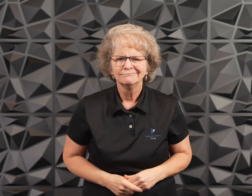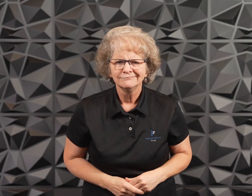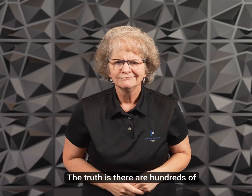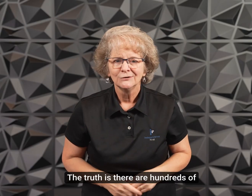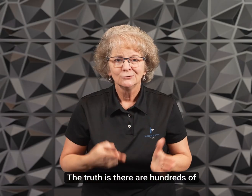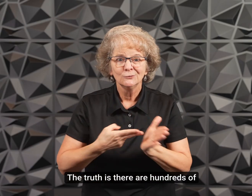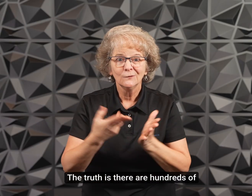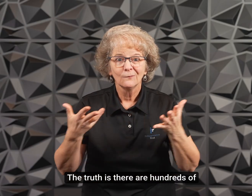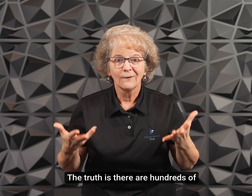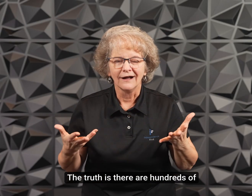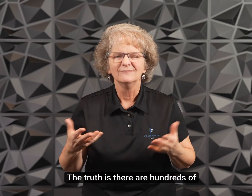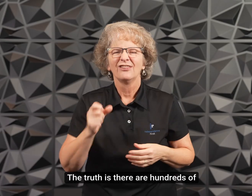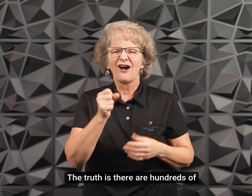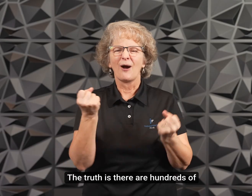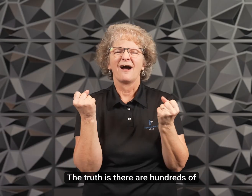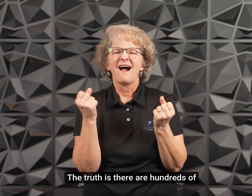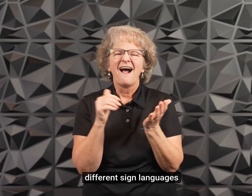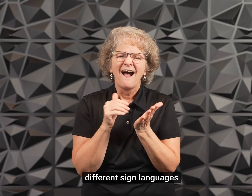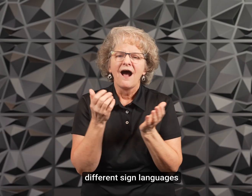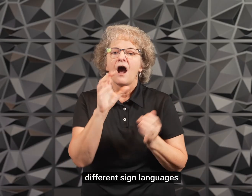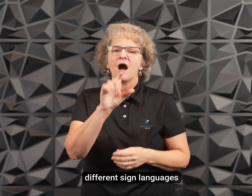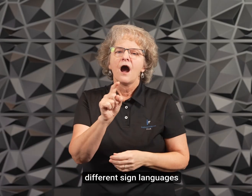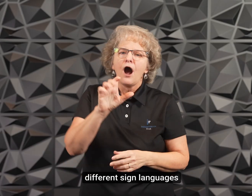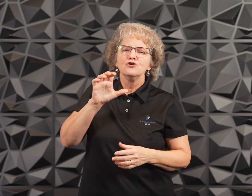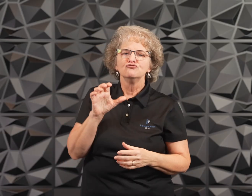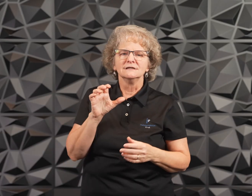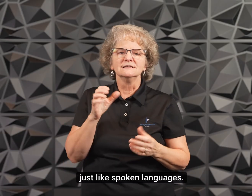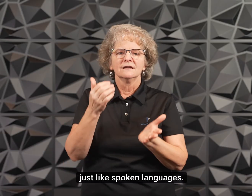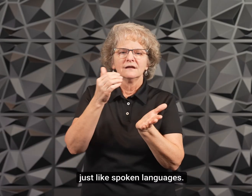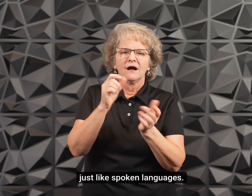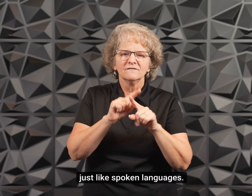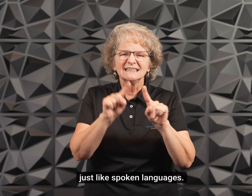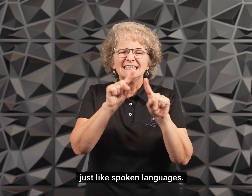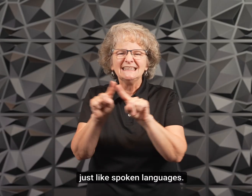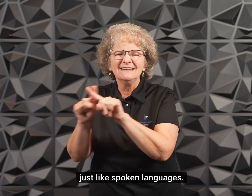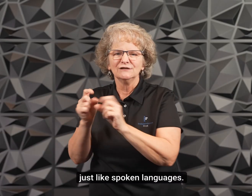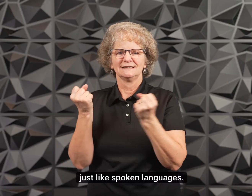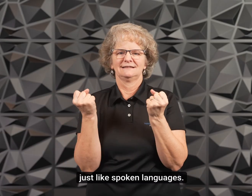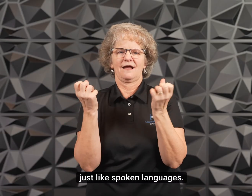The truth is, there are hundreds of different sign languages, just like spoken languages.